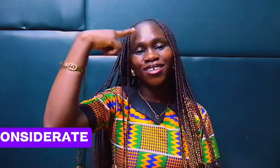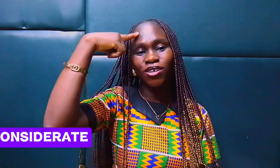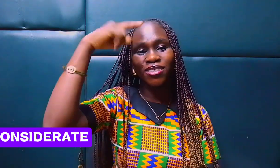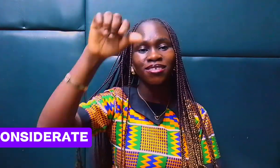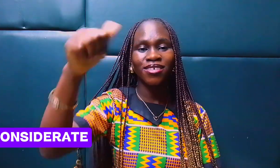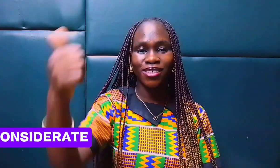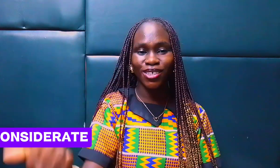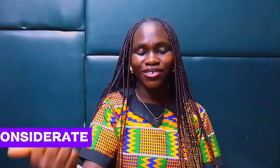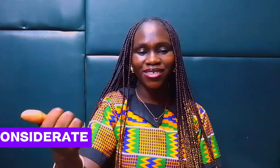Considerate.